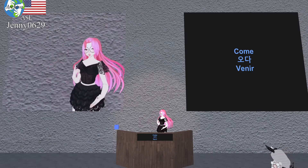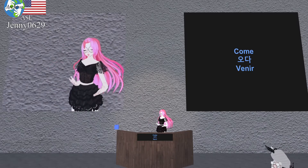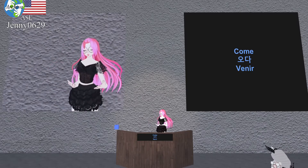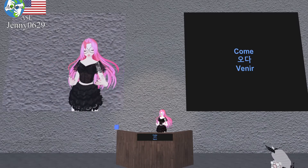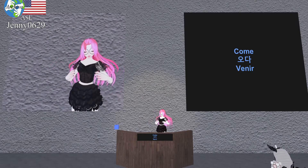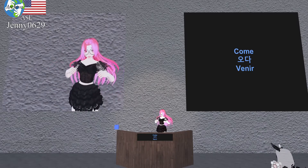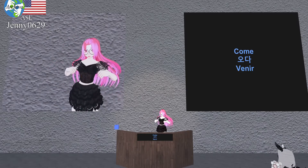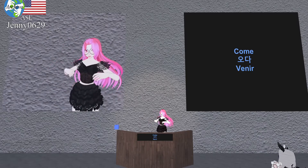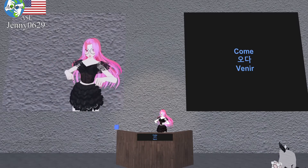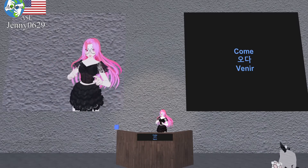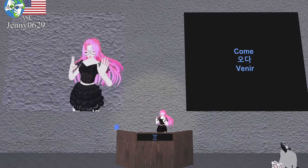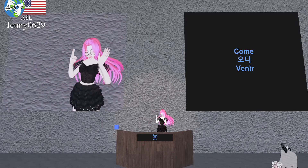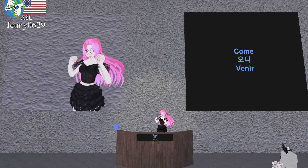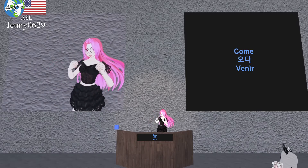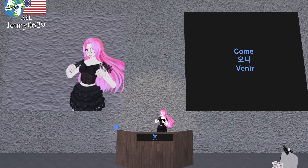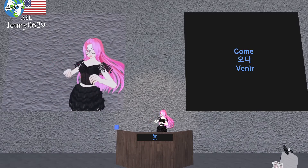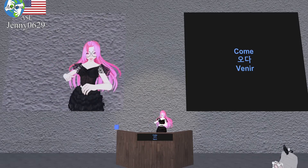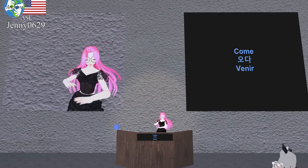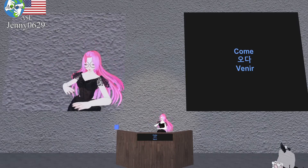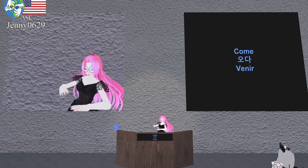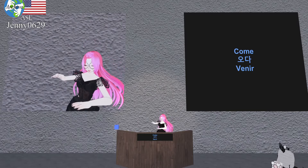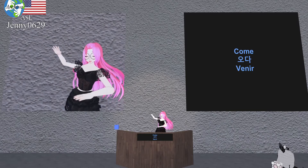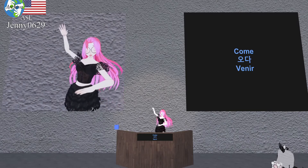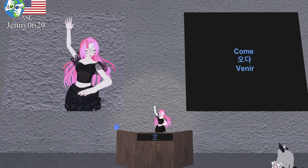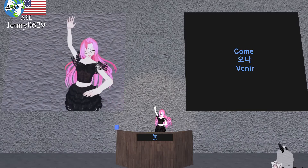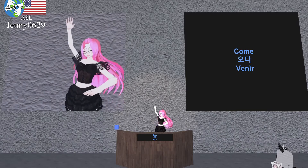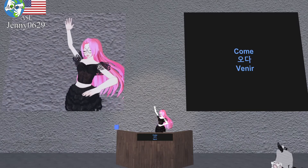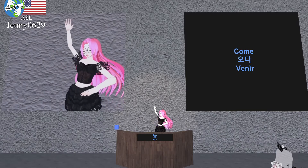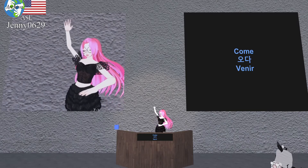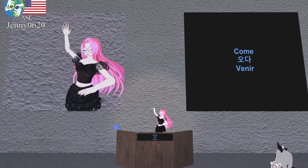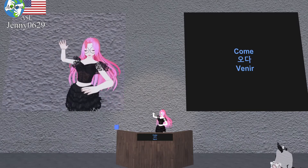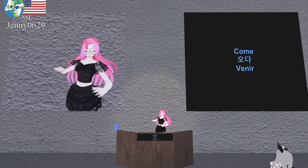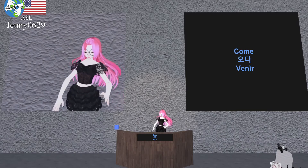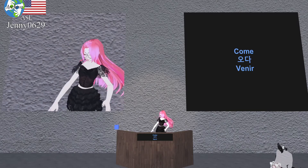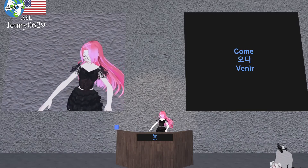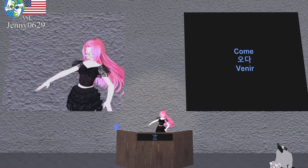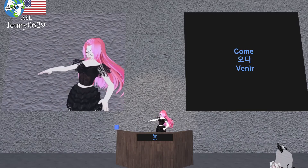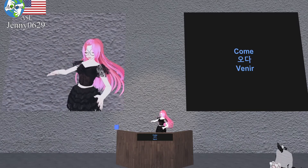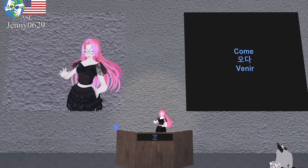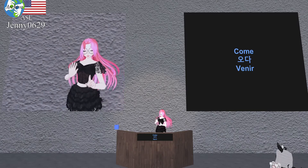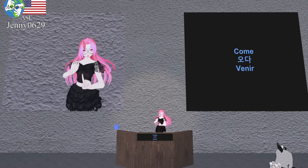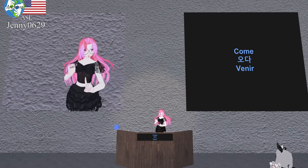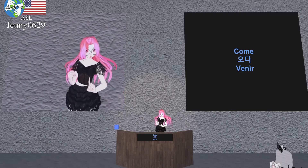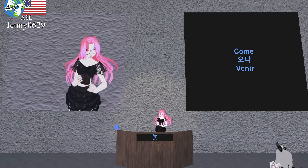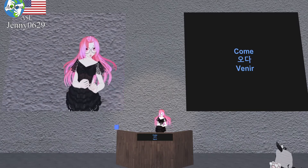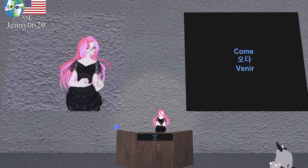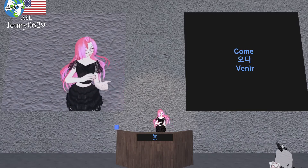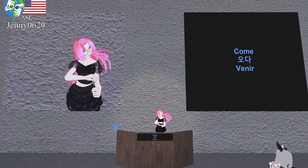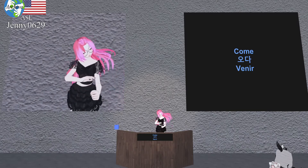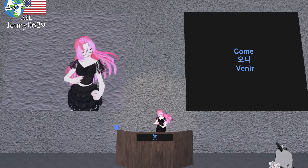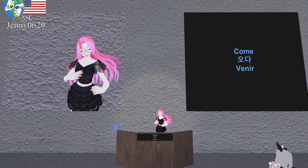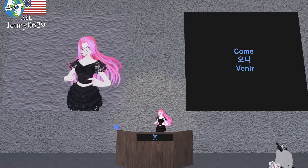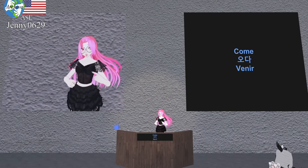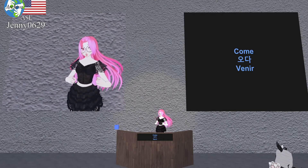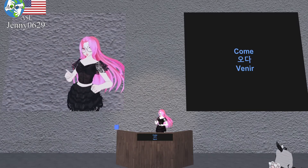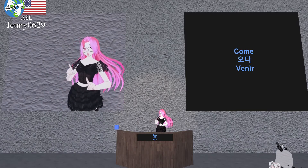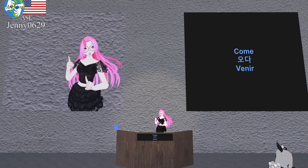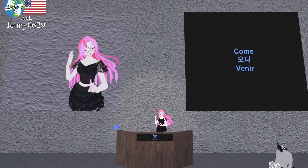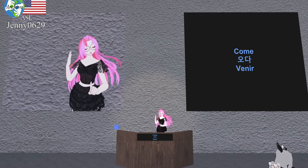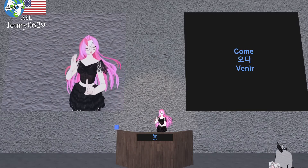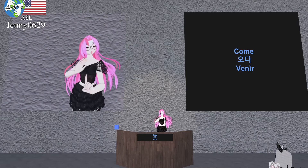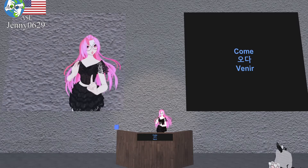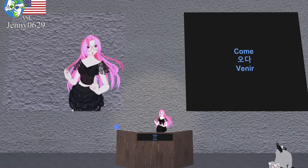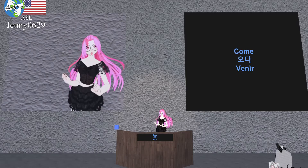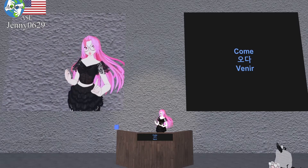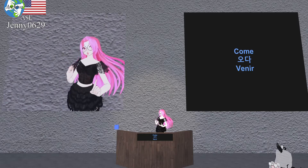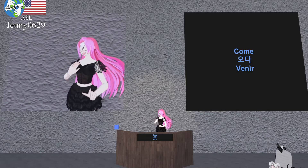deaf person who has the opportunity to teach and they're way more skilled and they've grown up in this environment full of sign